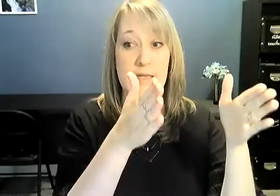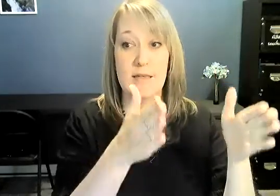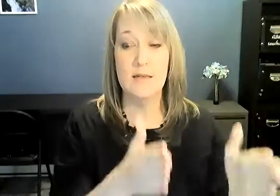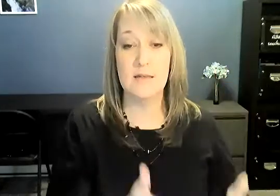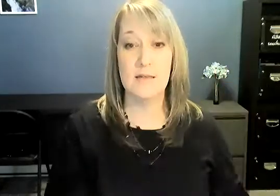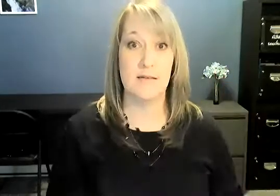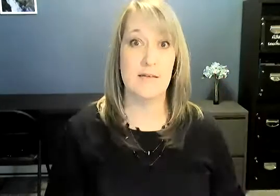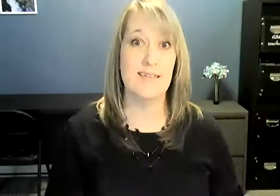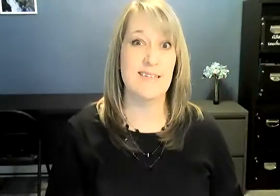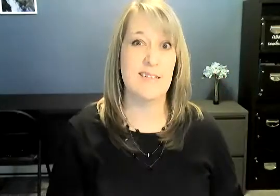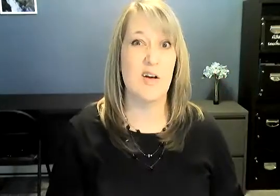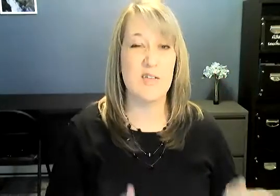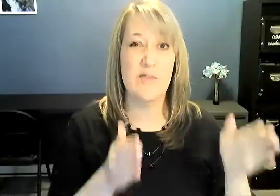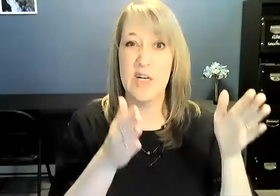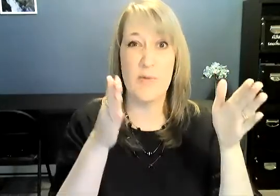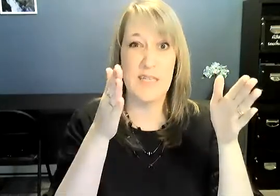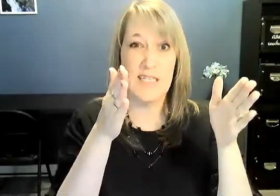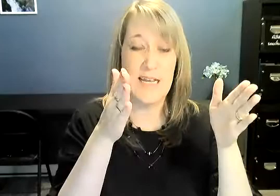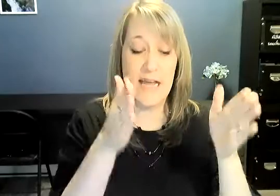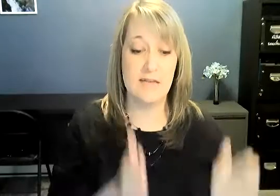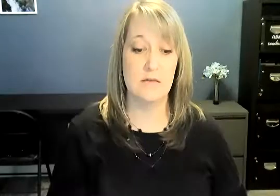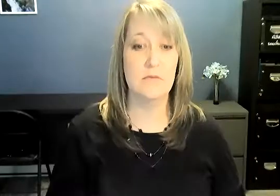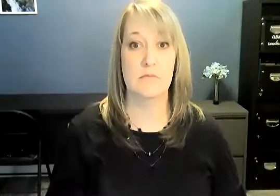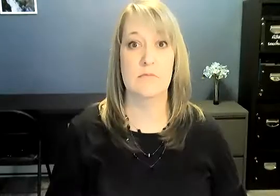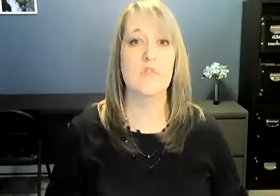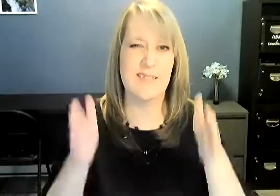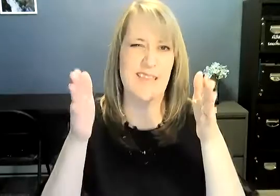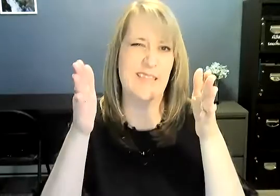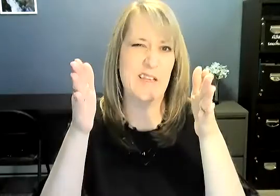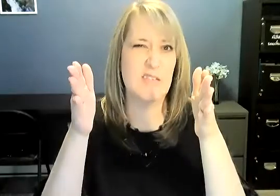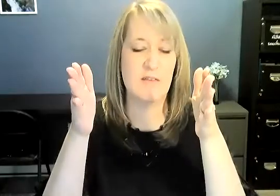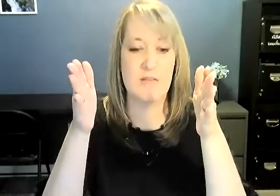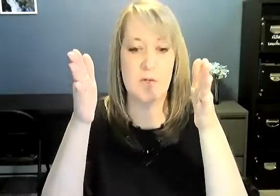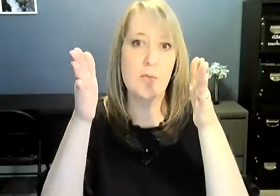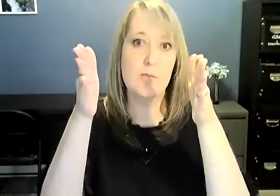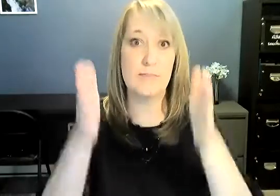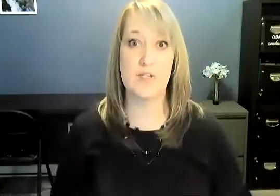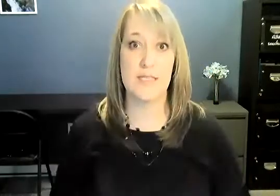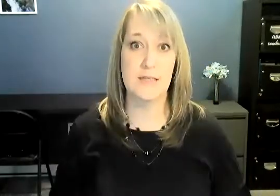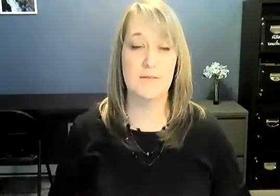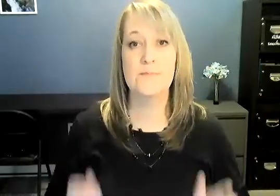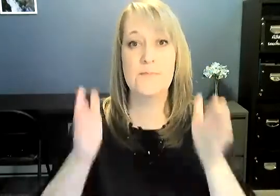person is also very commonly signed as just like the agent suffix, right? Person.